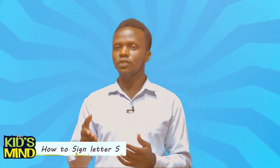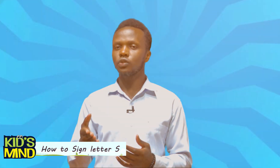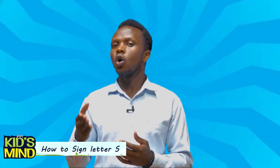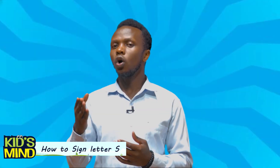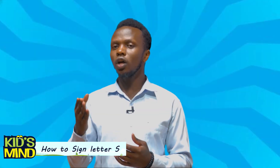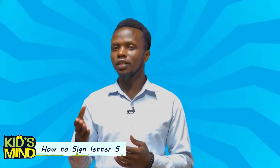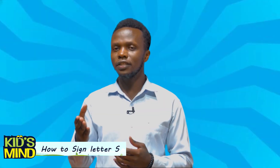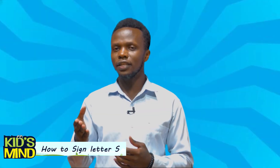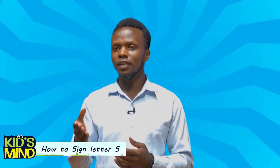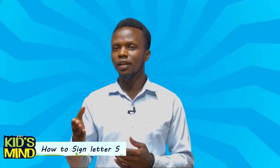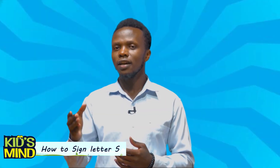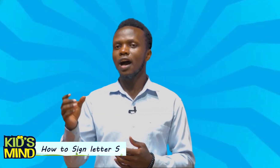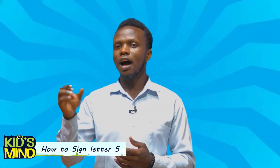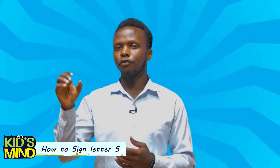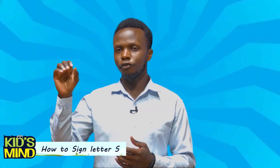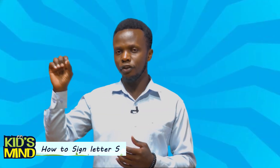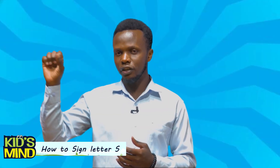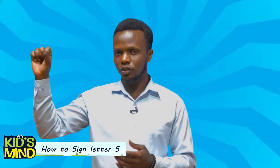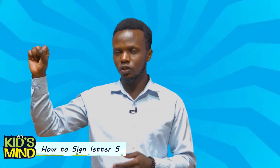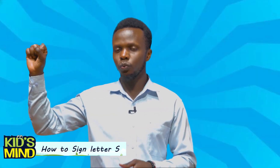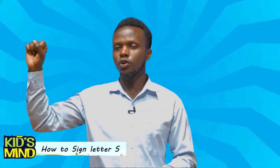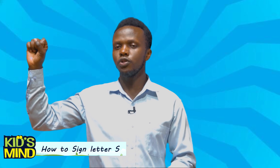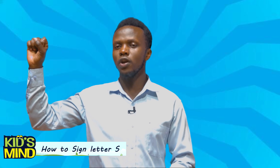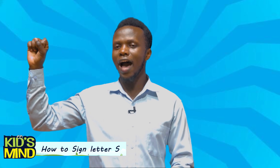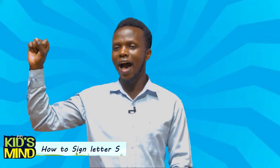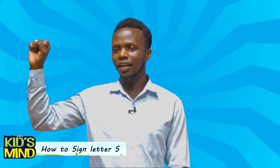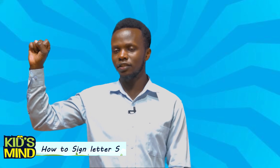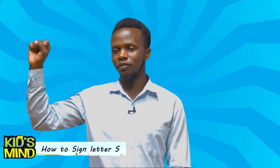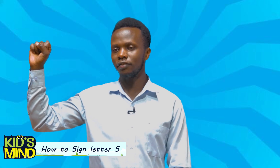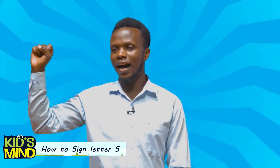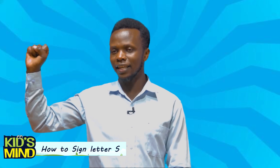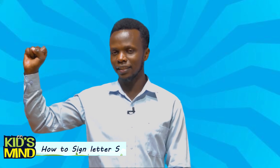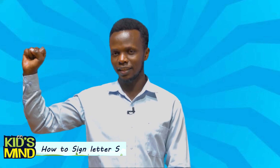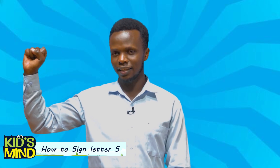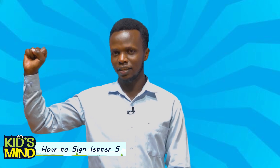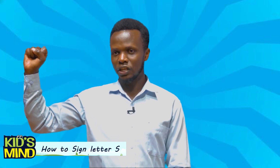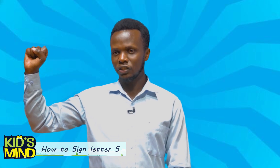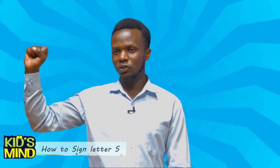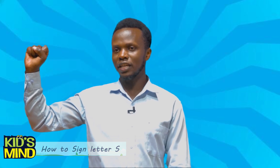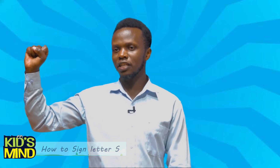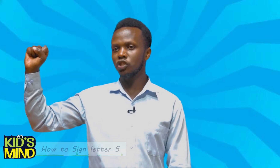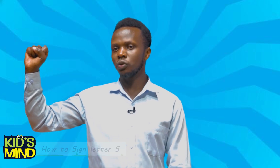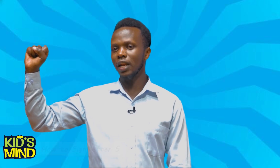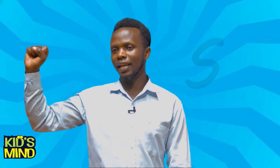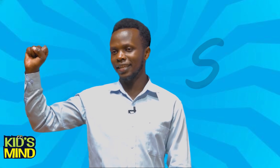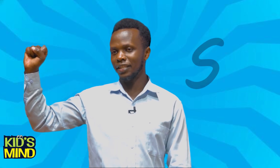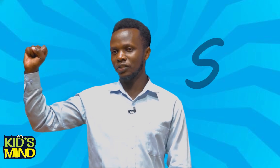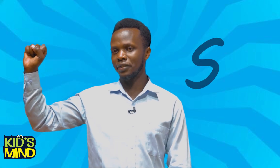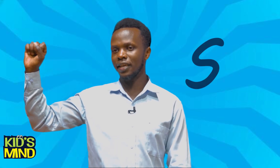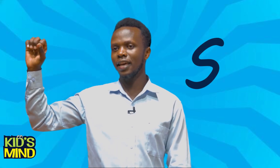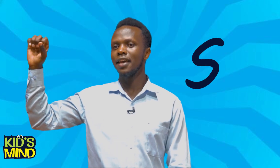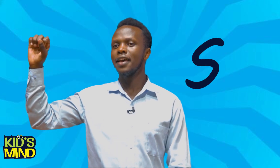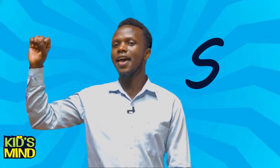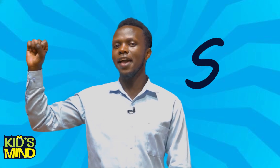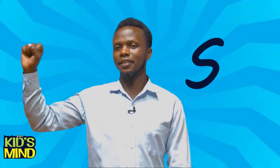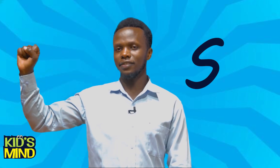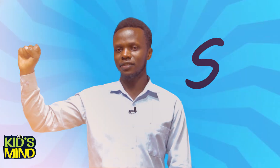or holding a fist with your active hand. So you just do like this. You say